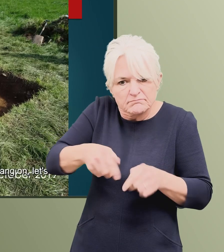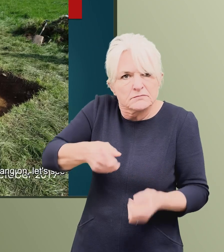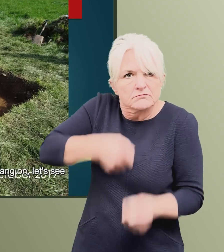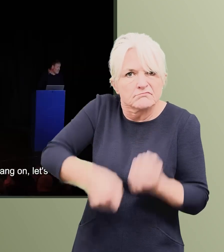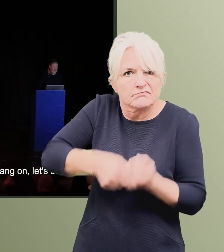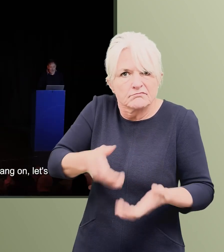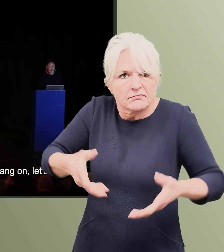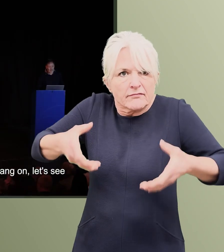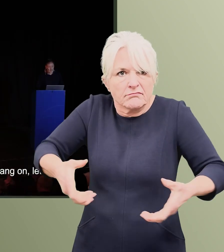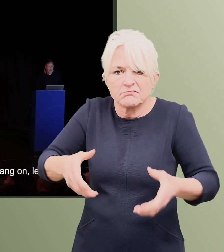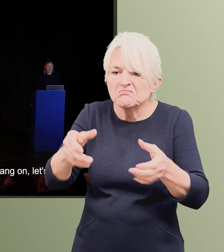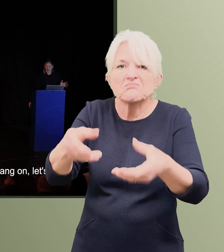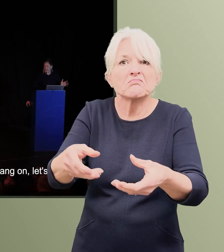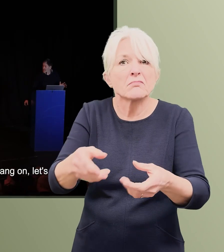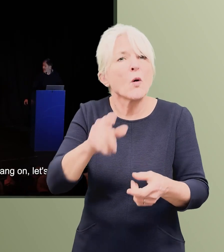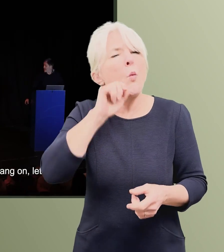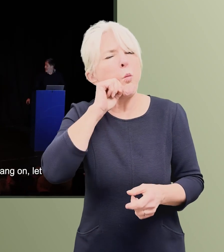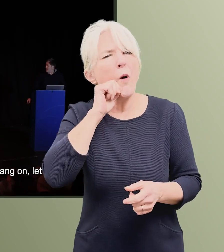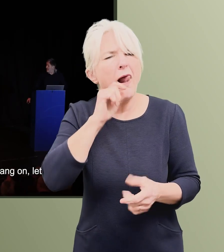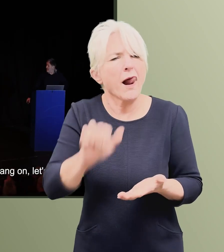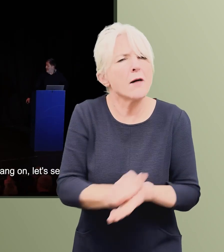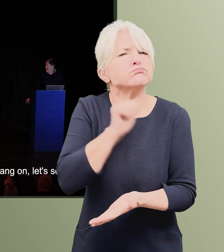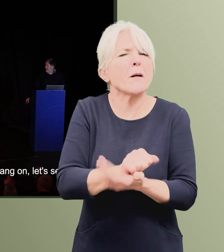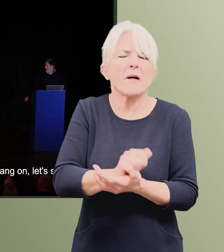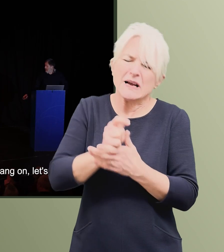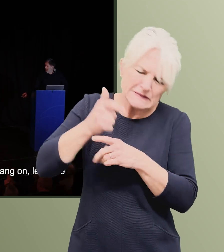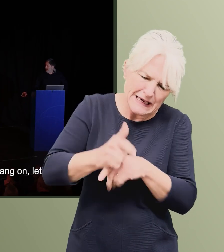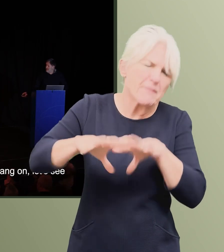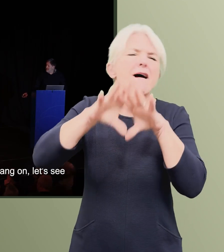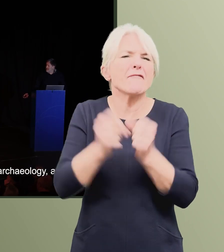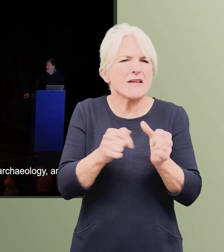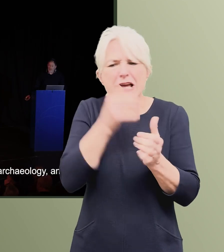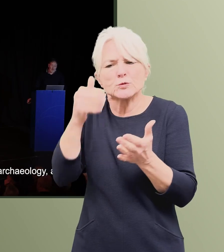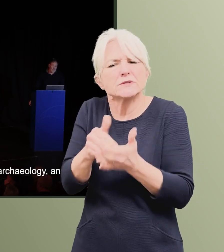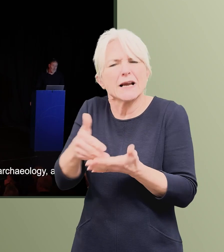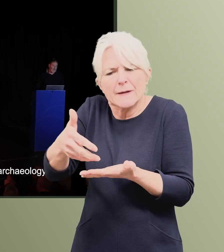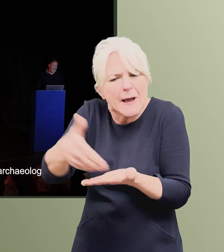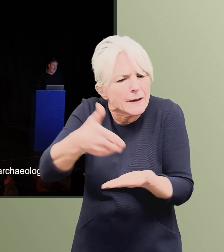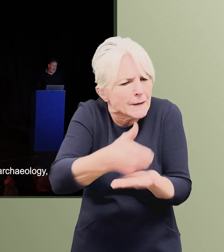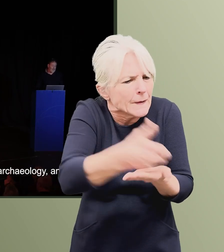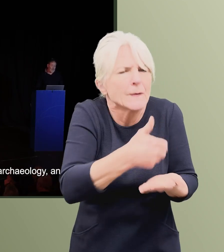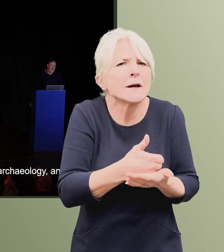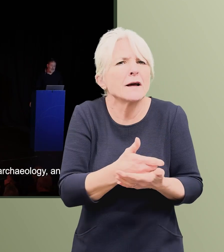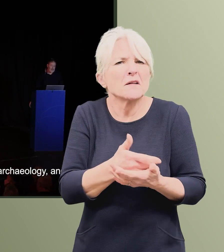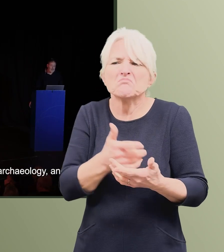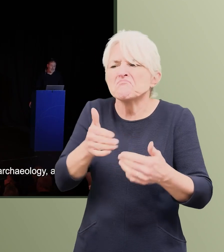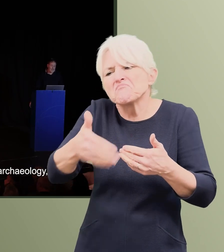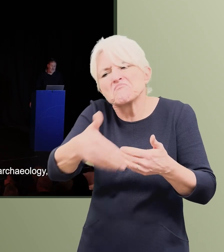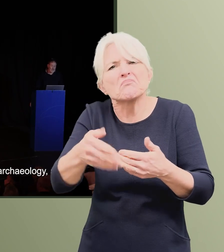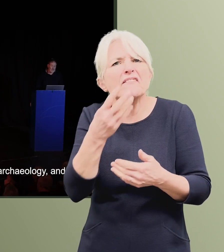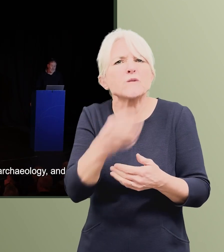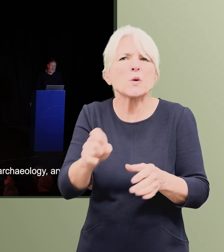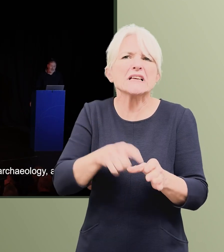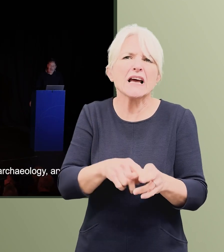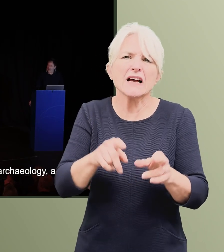next 40-odd years, as long as I draw breath. But hang on, let's first see what happens. And as you can see, the wonderful thing about doing sort